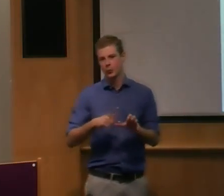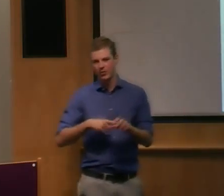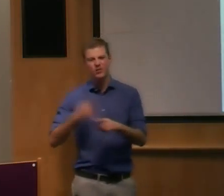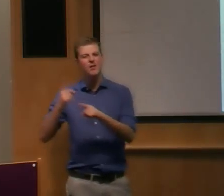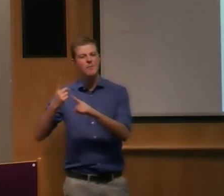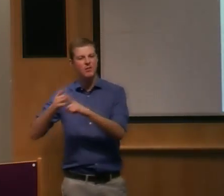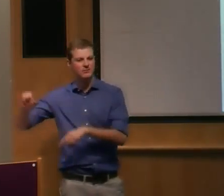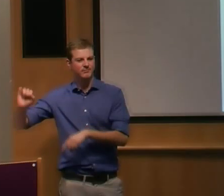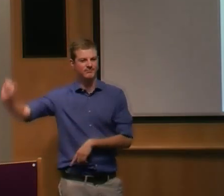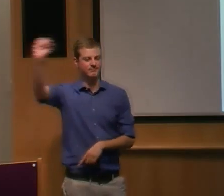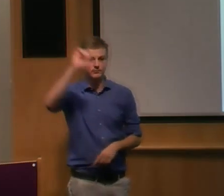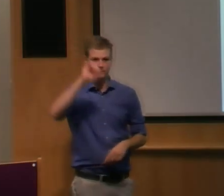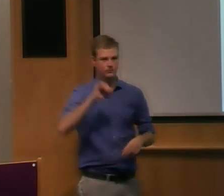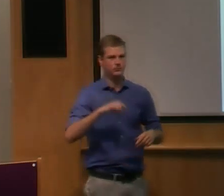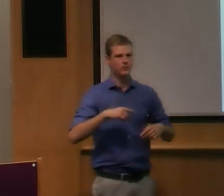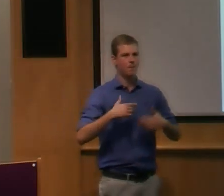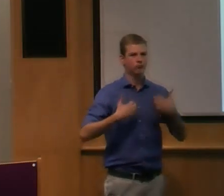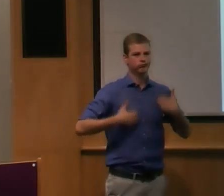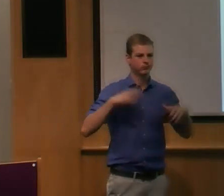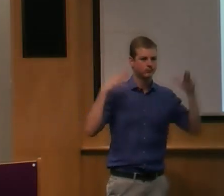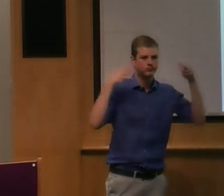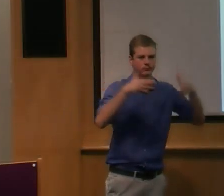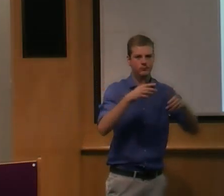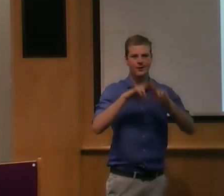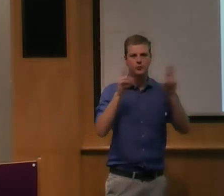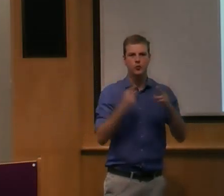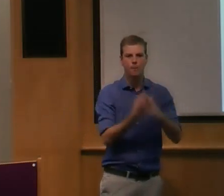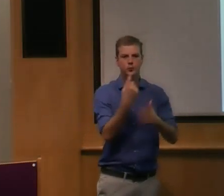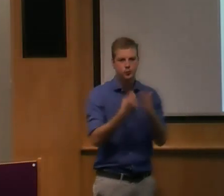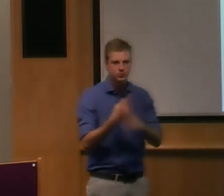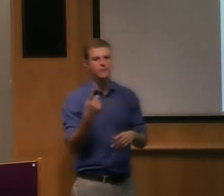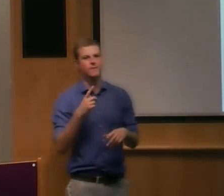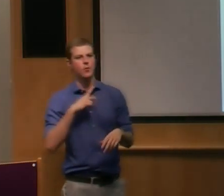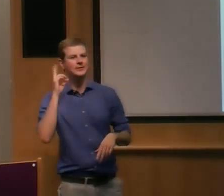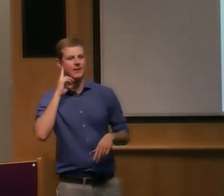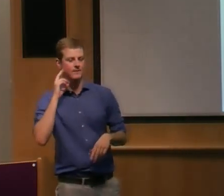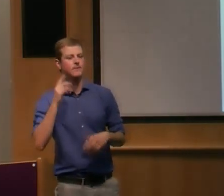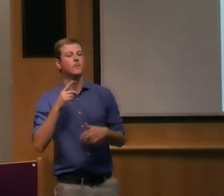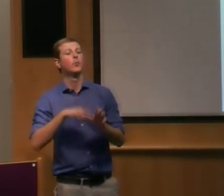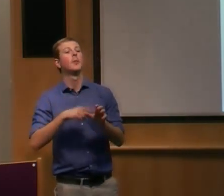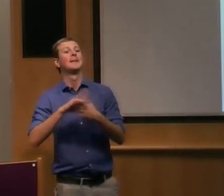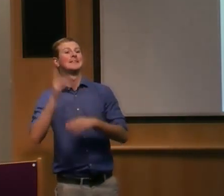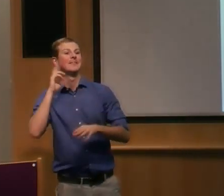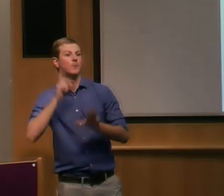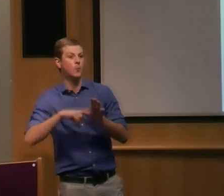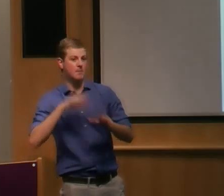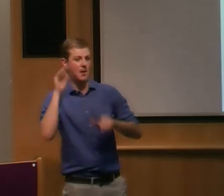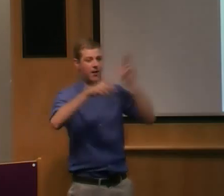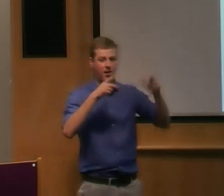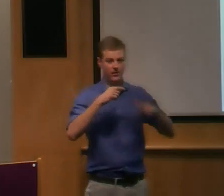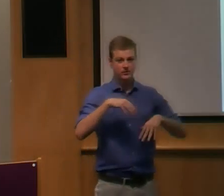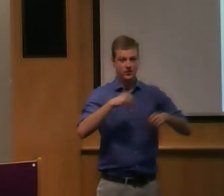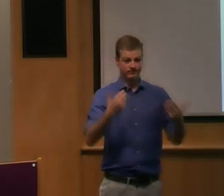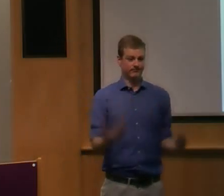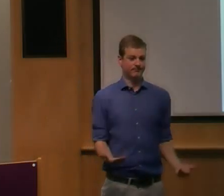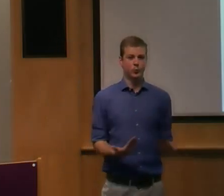Youth. And plus there's the BDA Youth, and then there's all the national host countries youth organisations. So there's lots of international opportunities for deaf